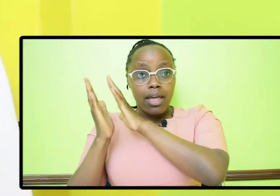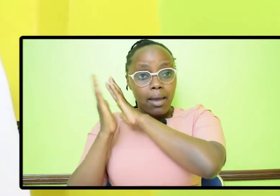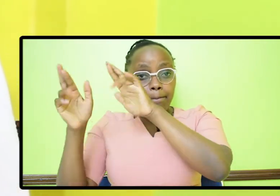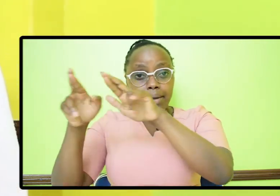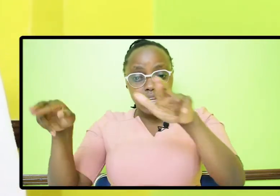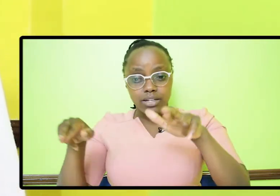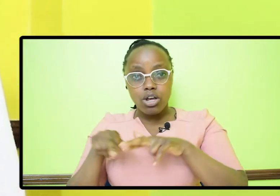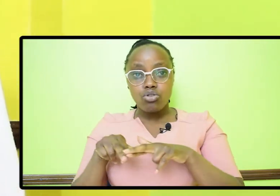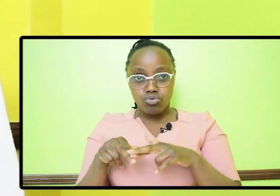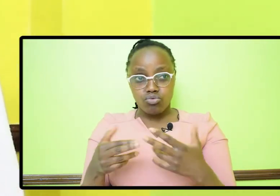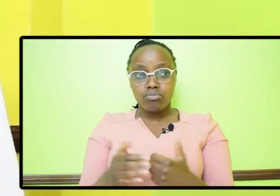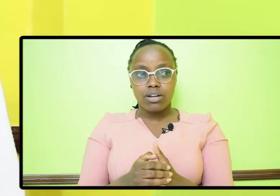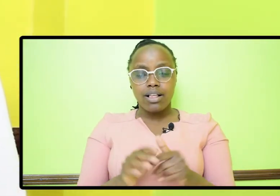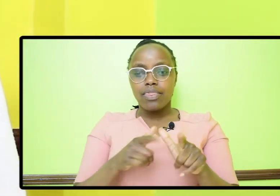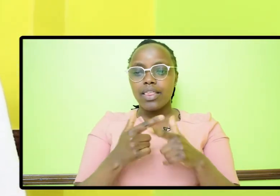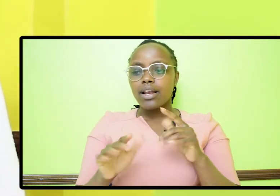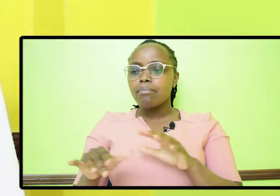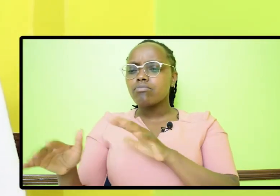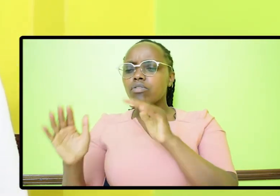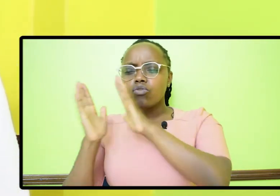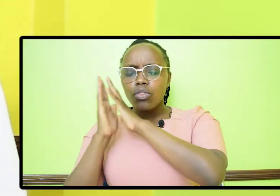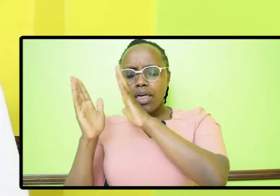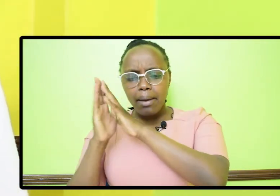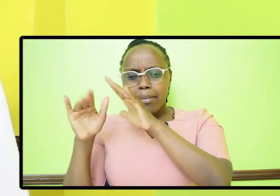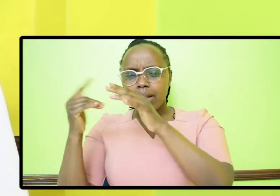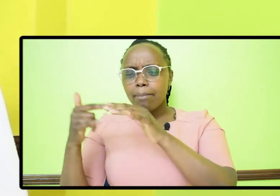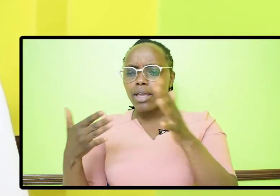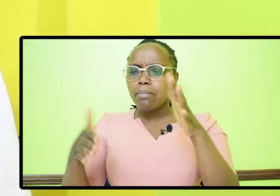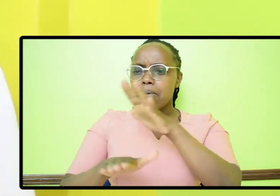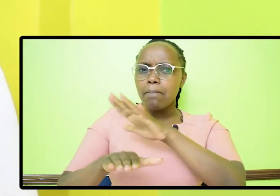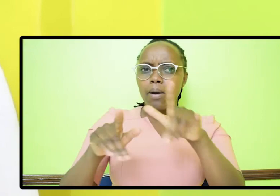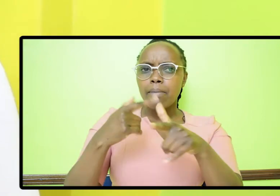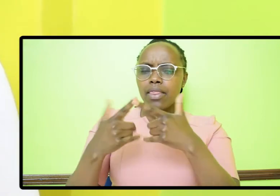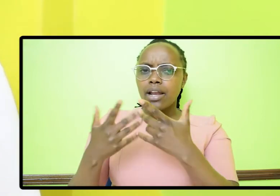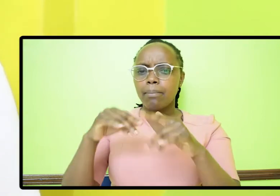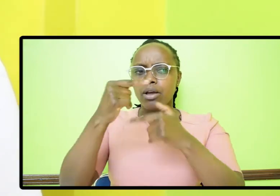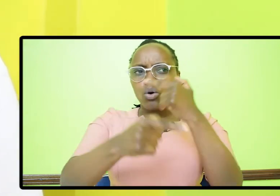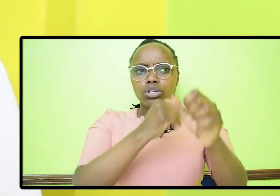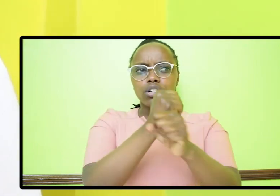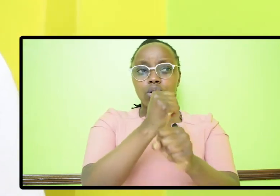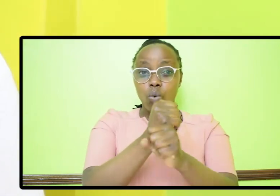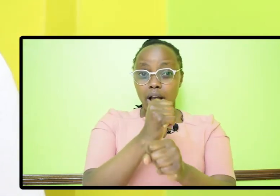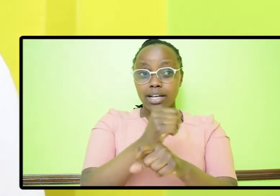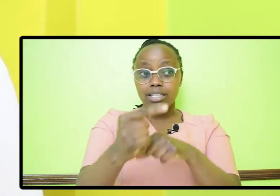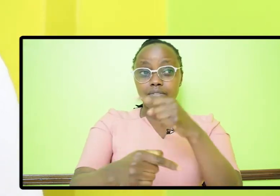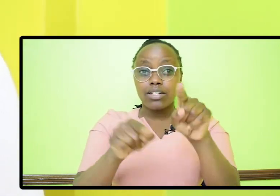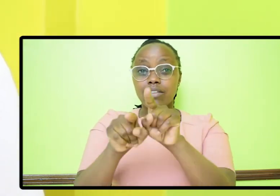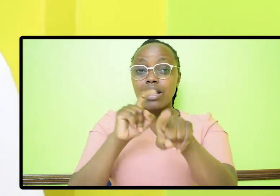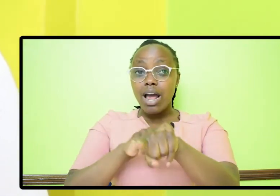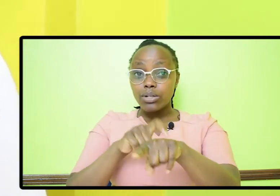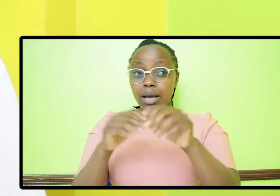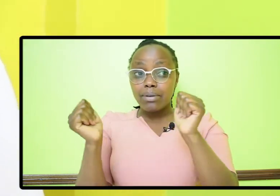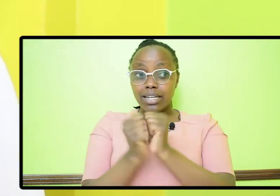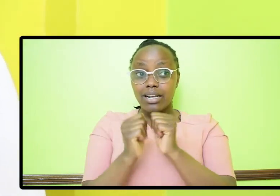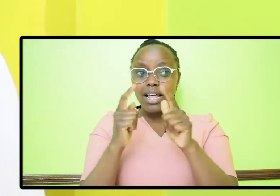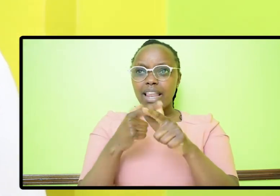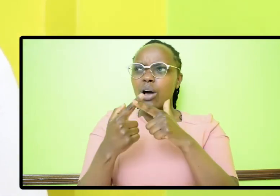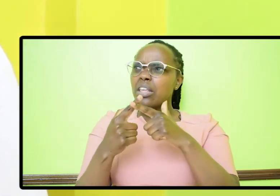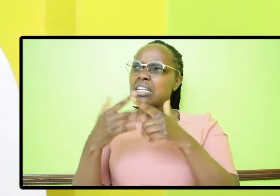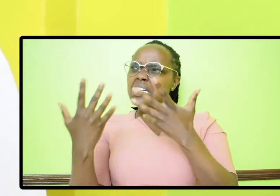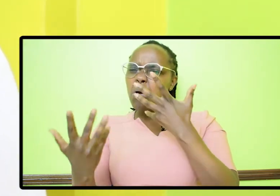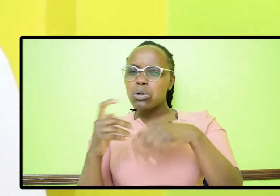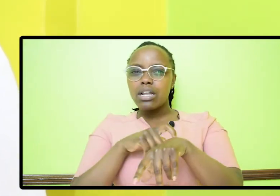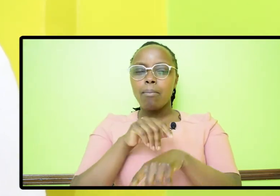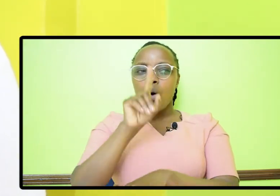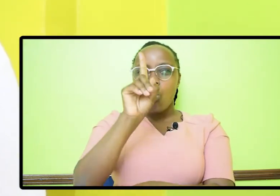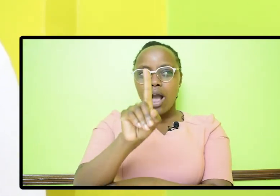bedroom. Kumdrop kwa bed, nikamfunikia tu, nikamaliza shughuli zangu. Now it's around, that is 10, now it's